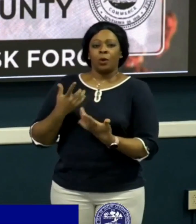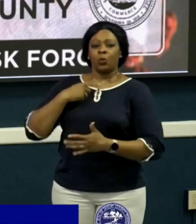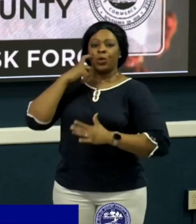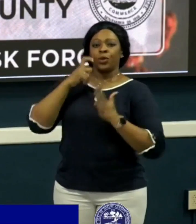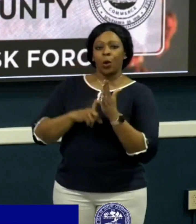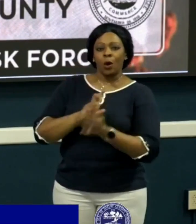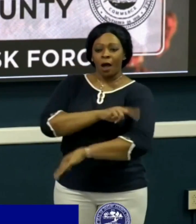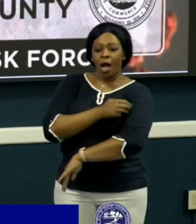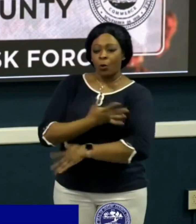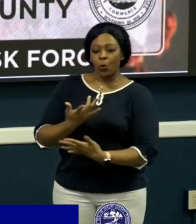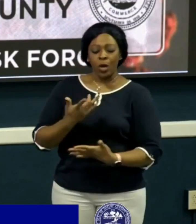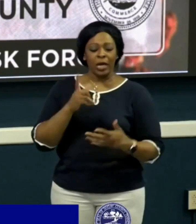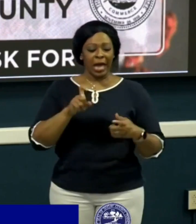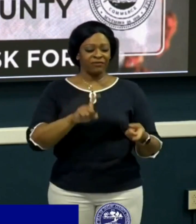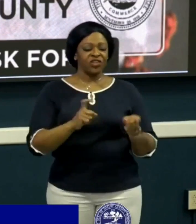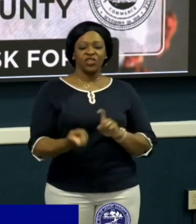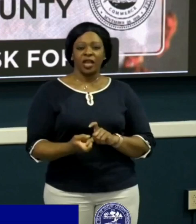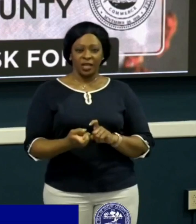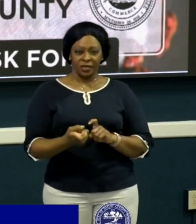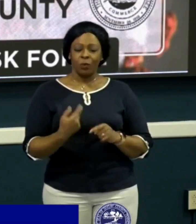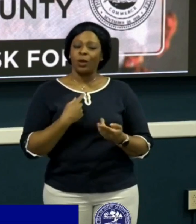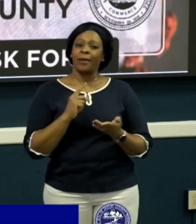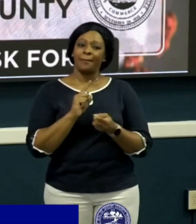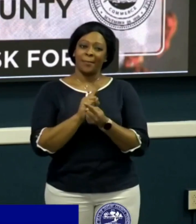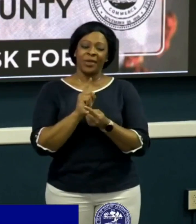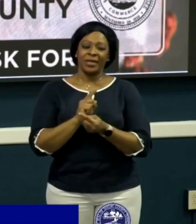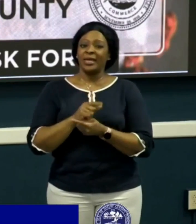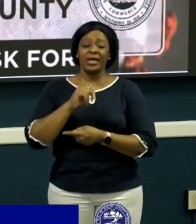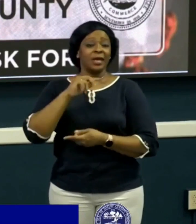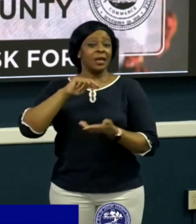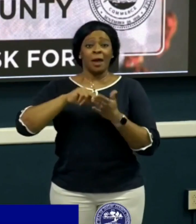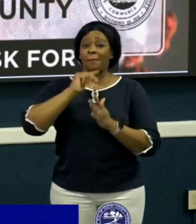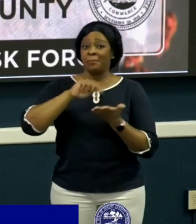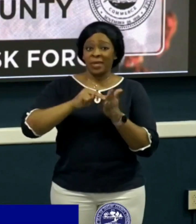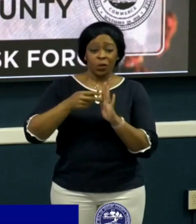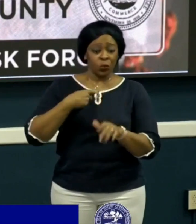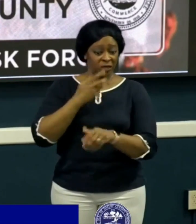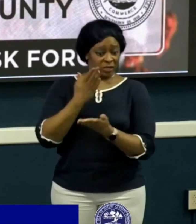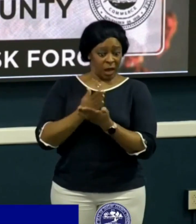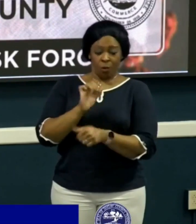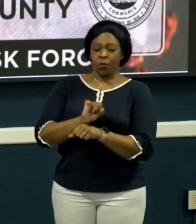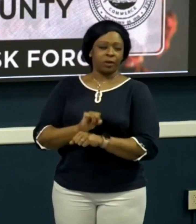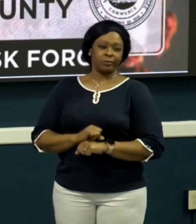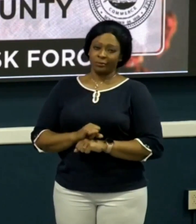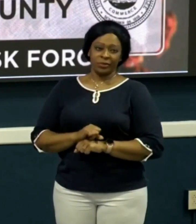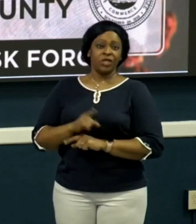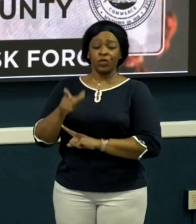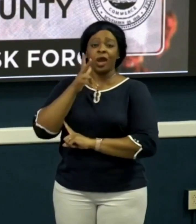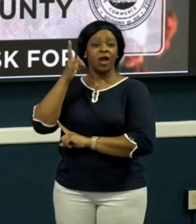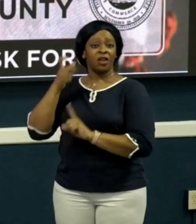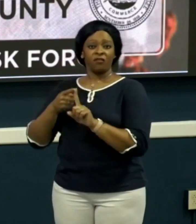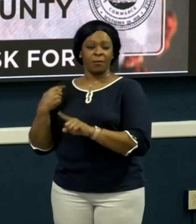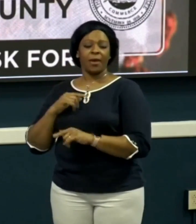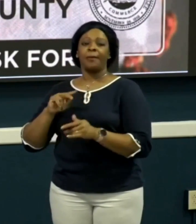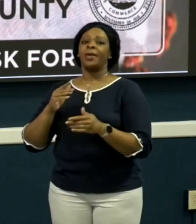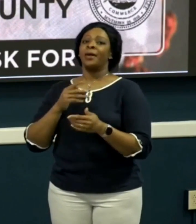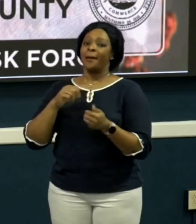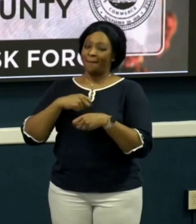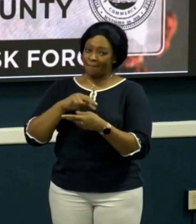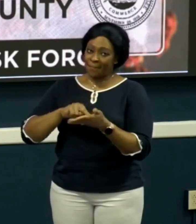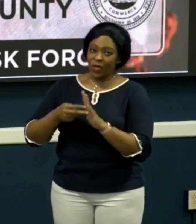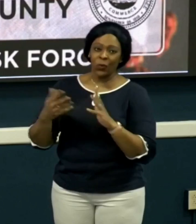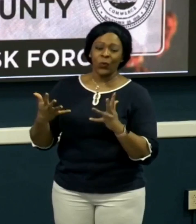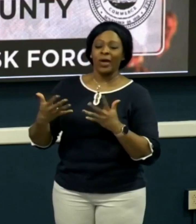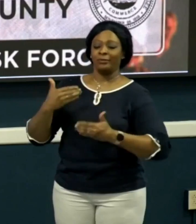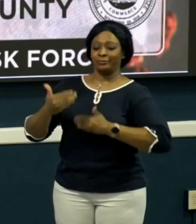in the hospitals, what do we need to change. So it doesn't mean we're going to stop working. It's just, if you don't hear from us, that means things are moving in the direction that